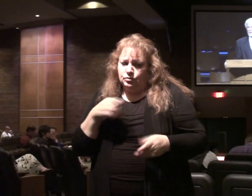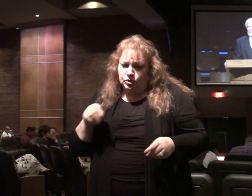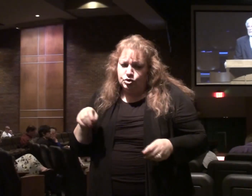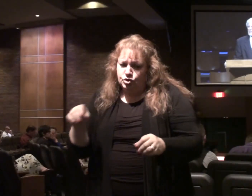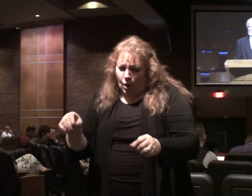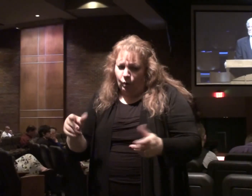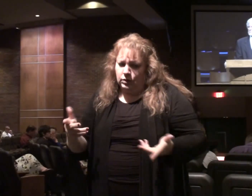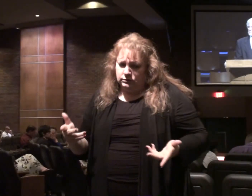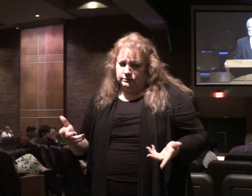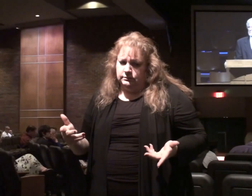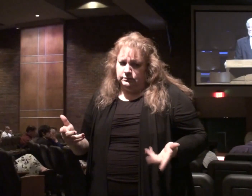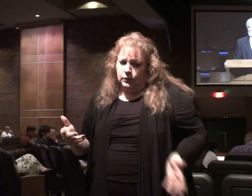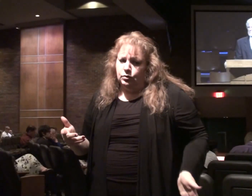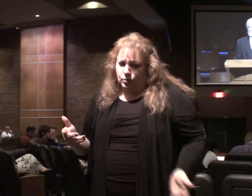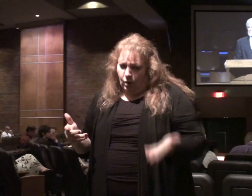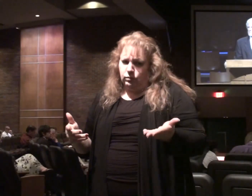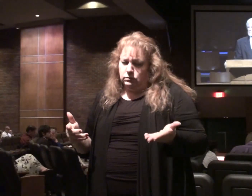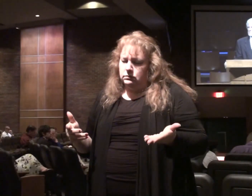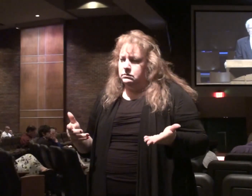the seed.